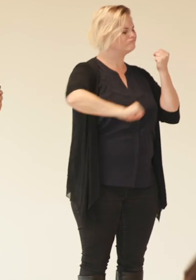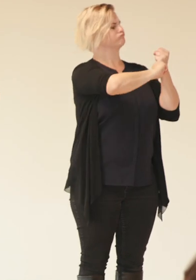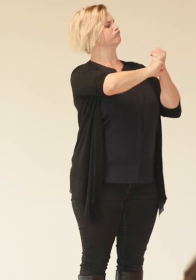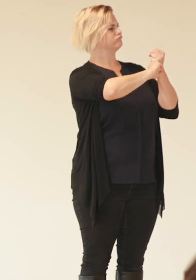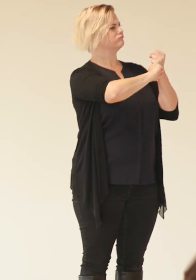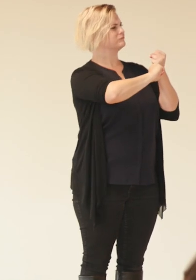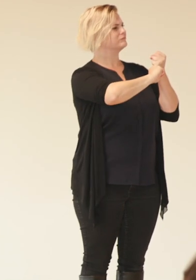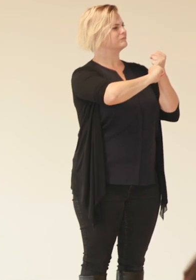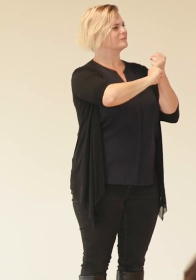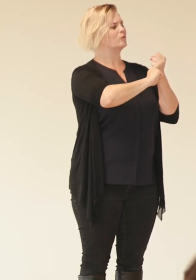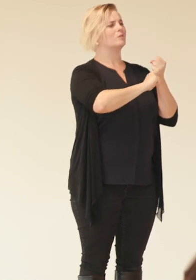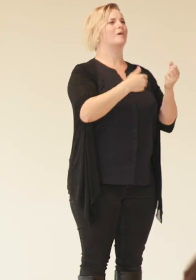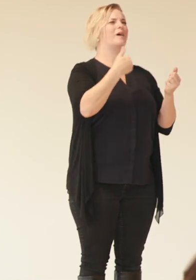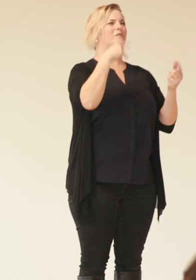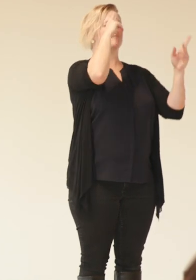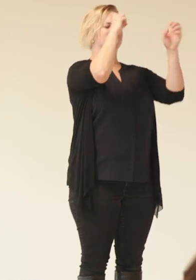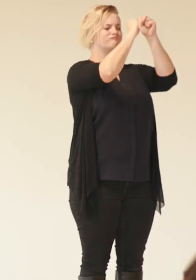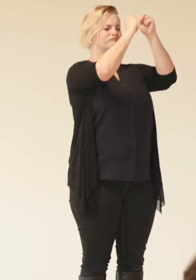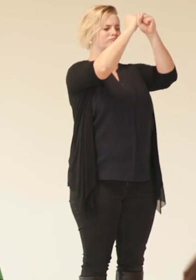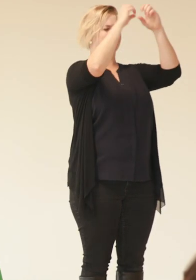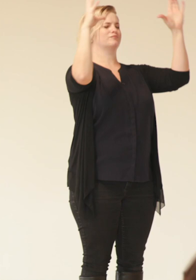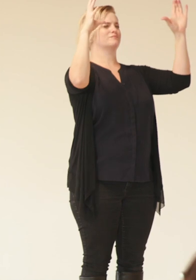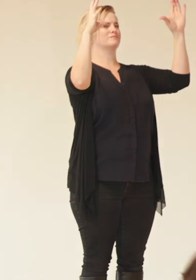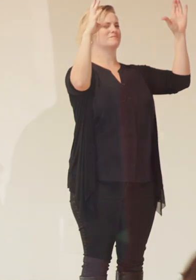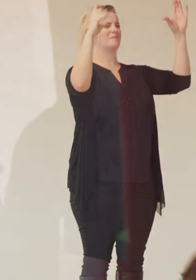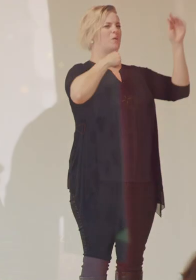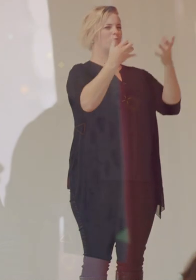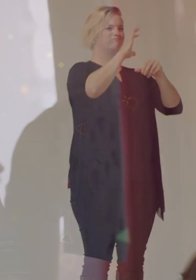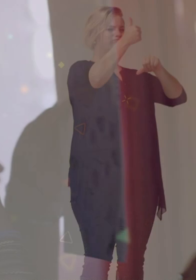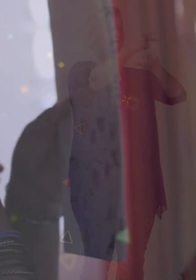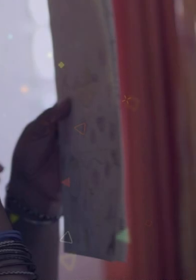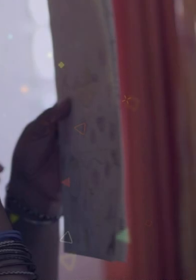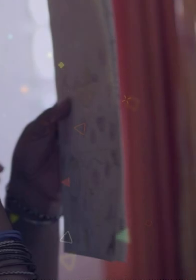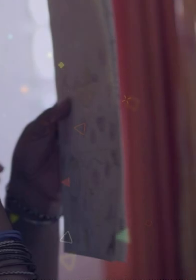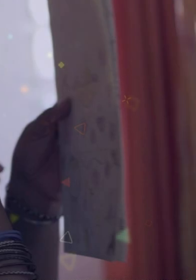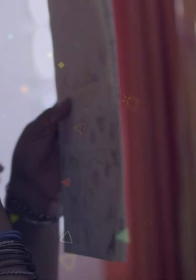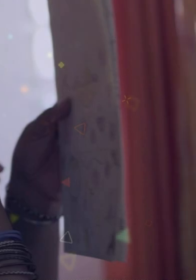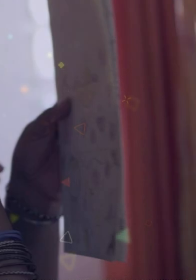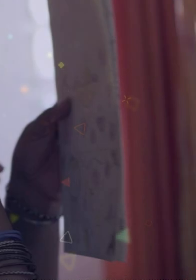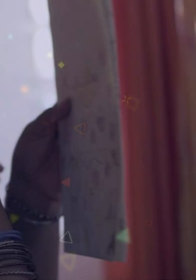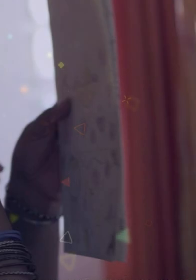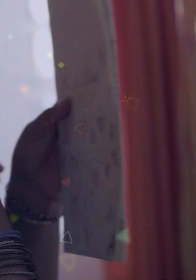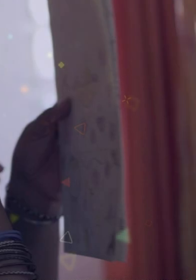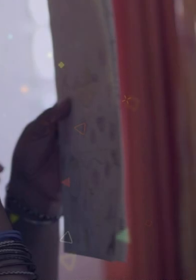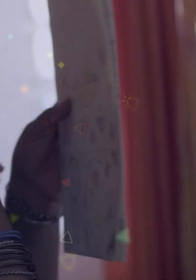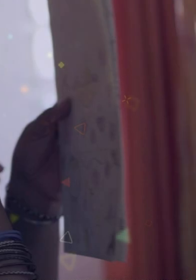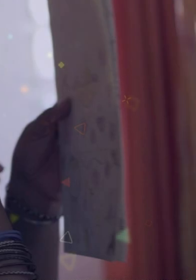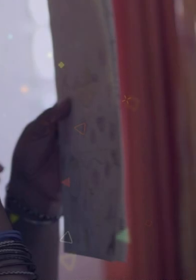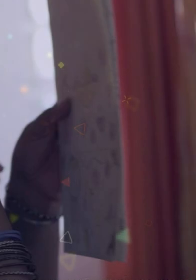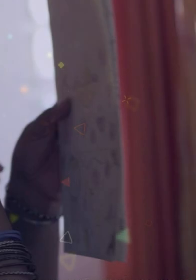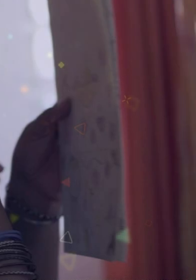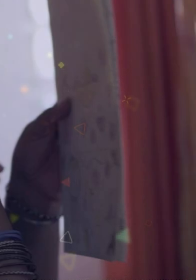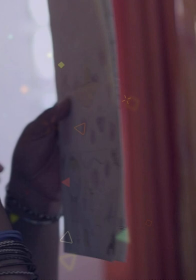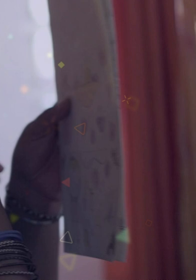of creating a mentorship program. And the idea was to connect all of these amazing girls that I